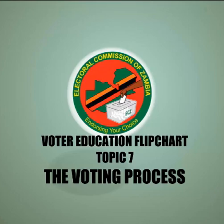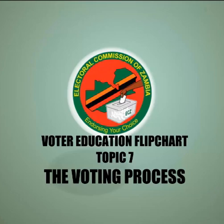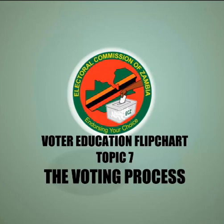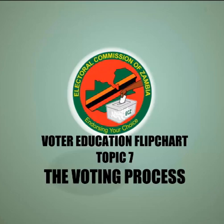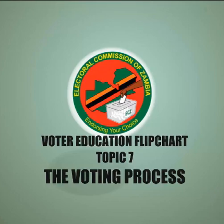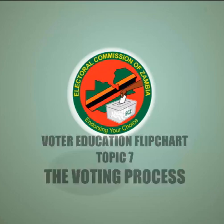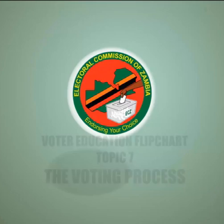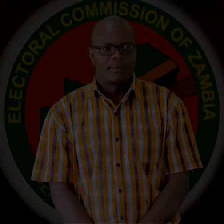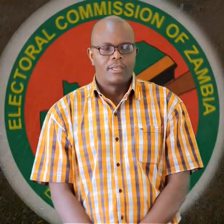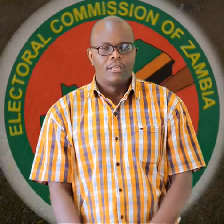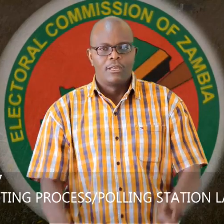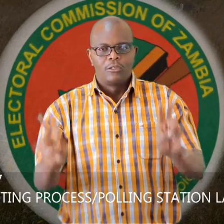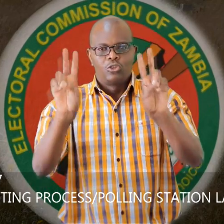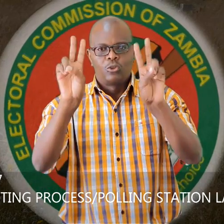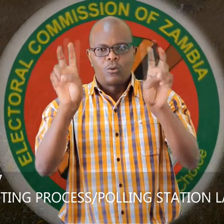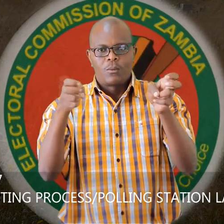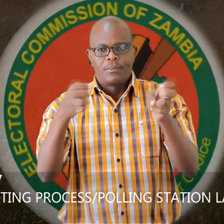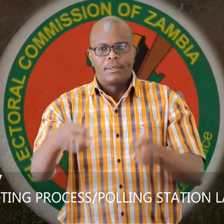voice. Topic 7.